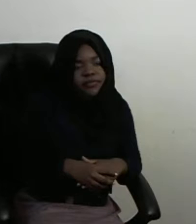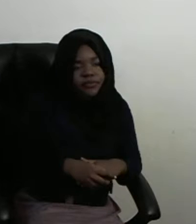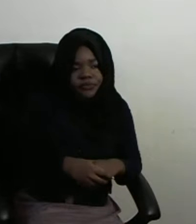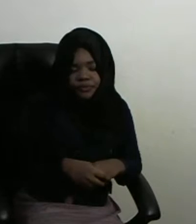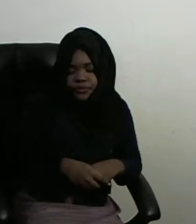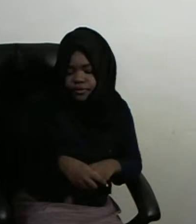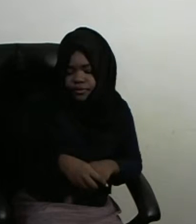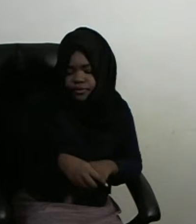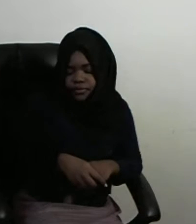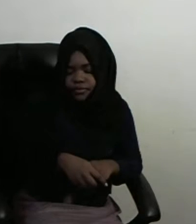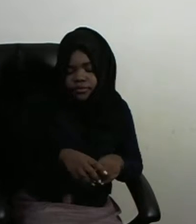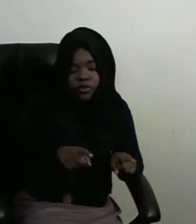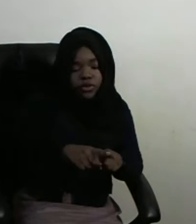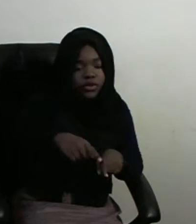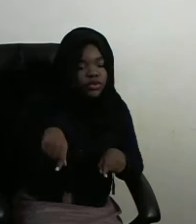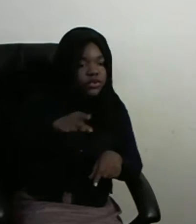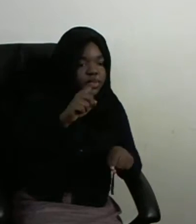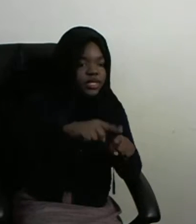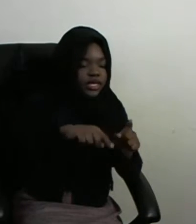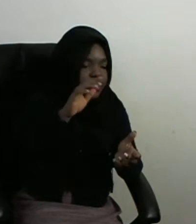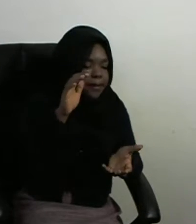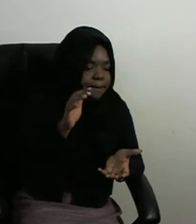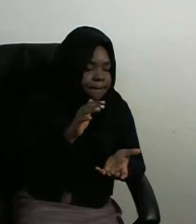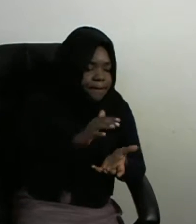Okay. And you cannot marry